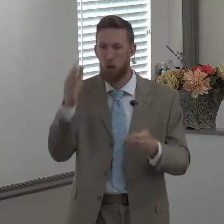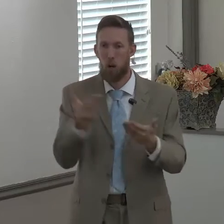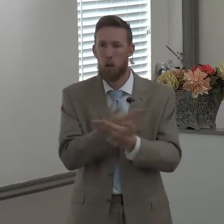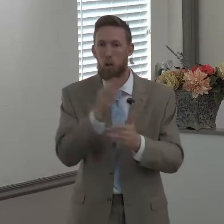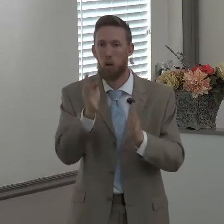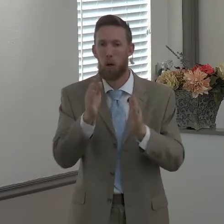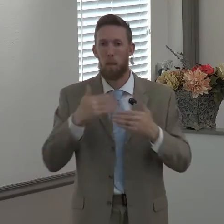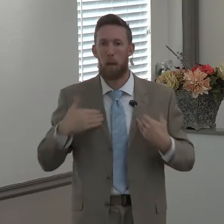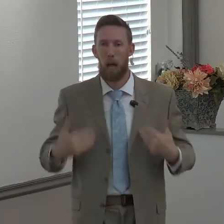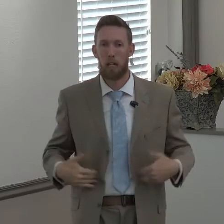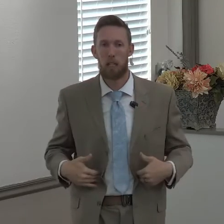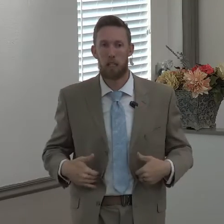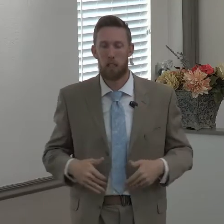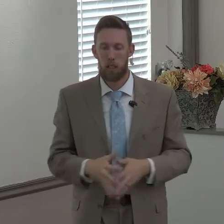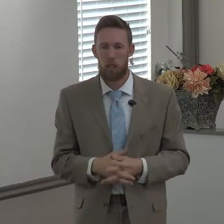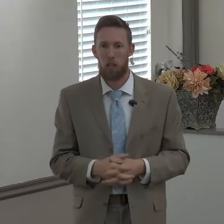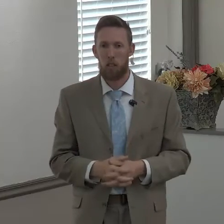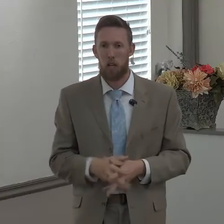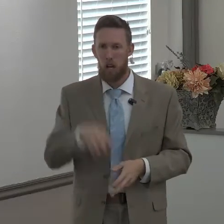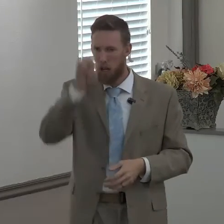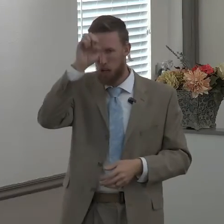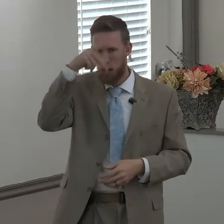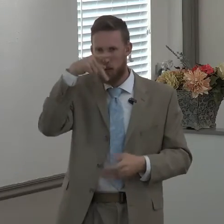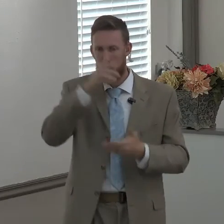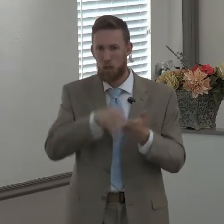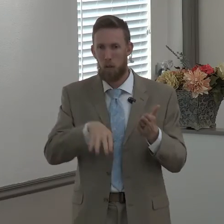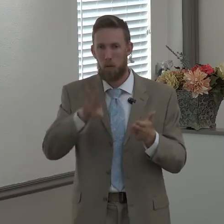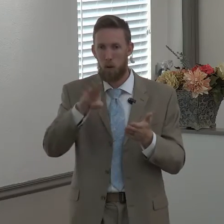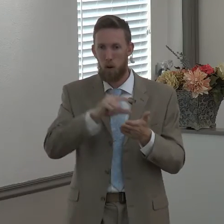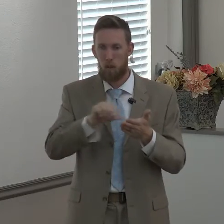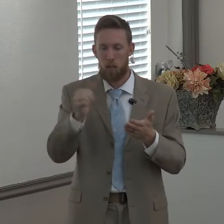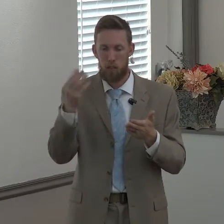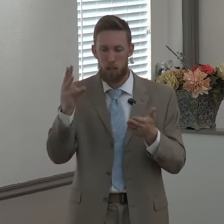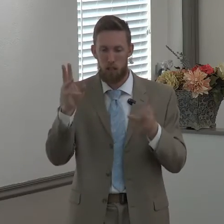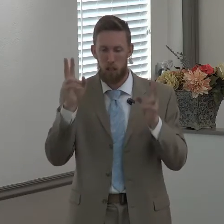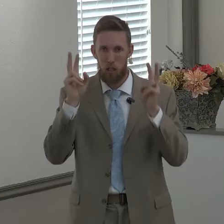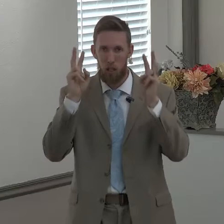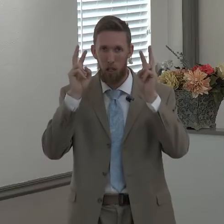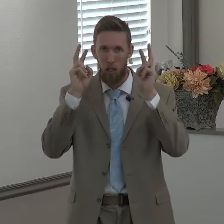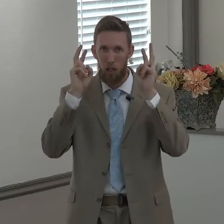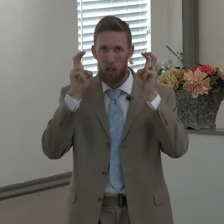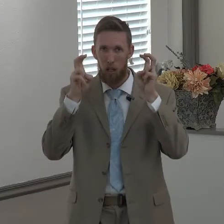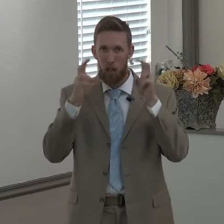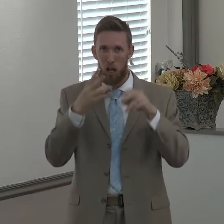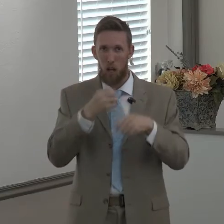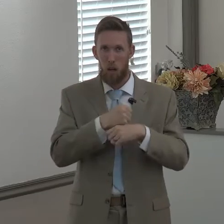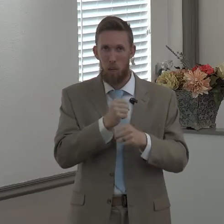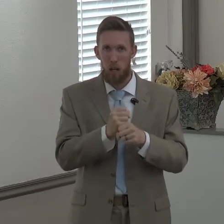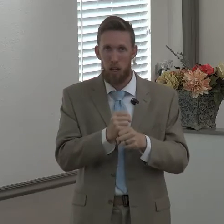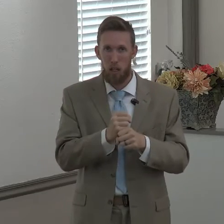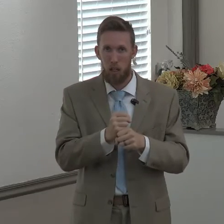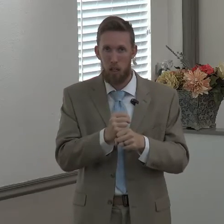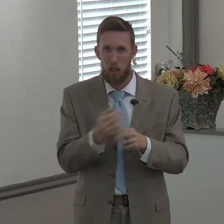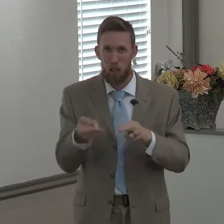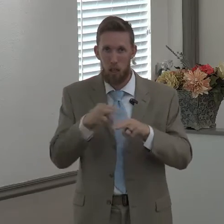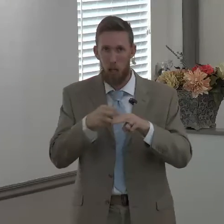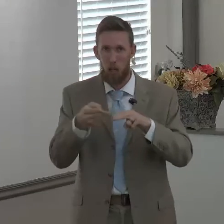we're going to be glorified. We're going to be in a glorified state. Hey, who's ready for a new body?